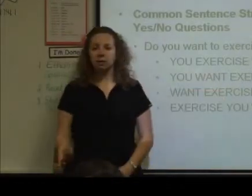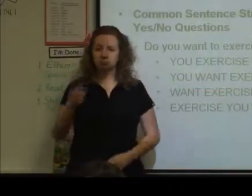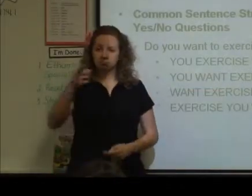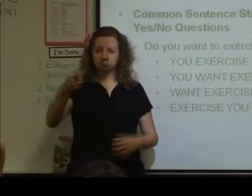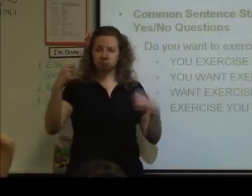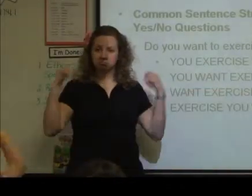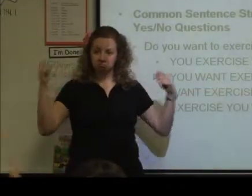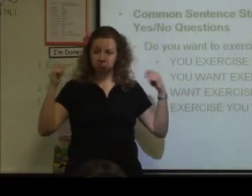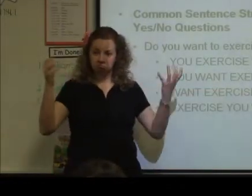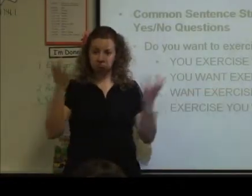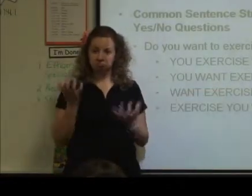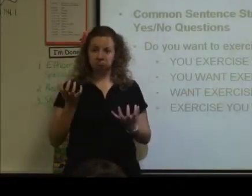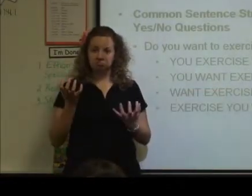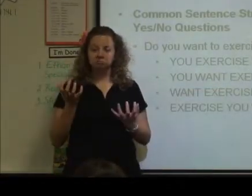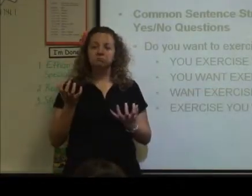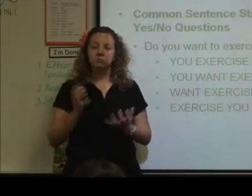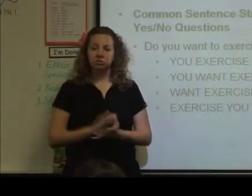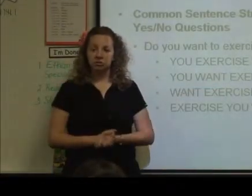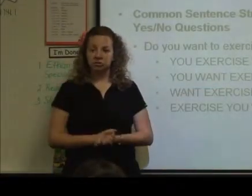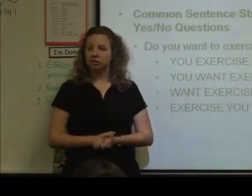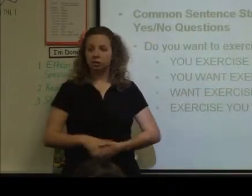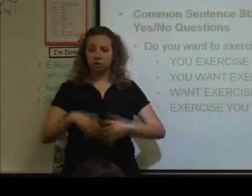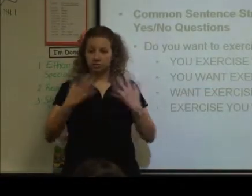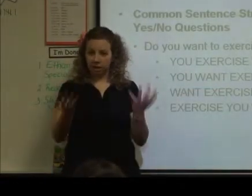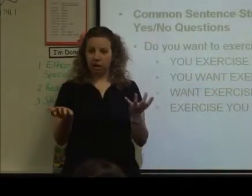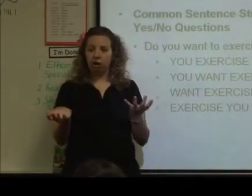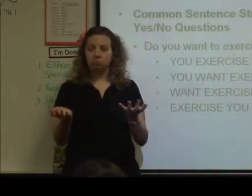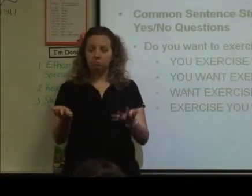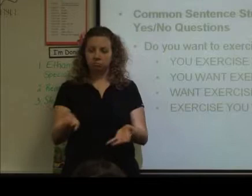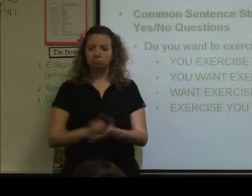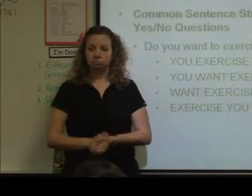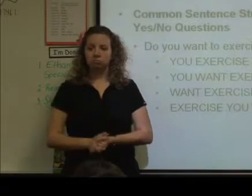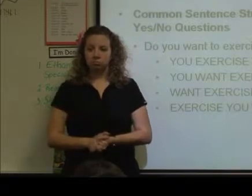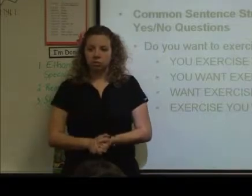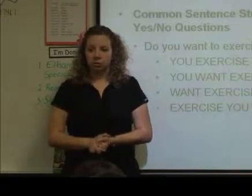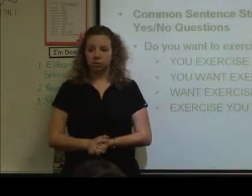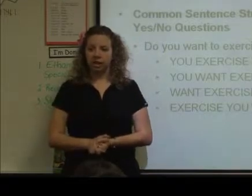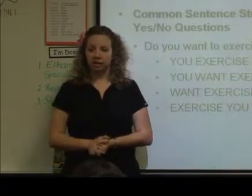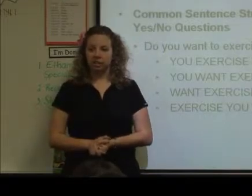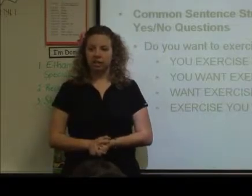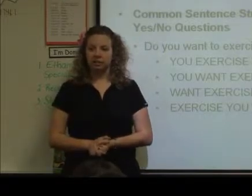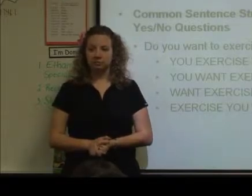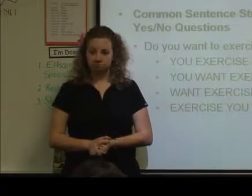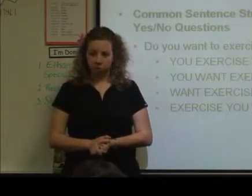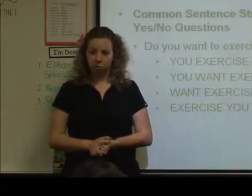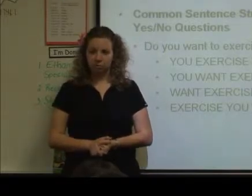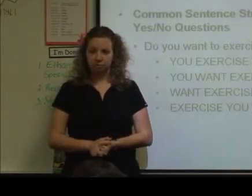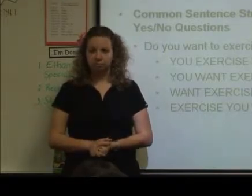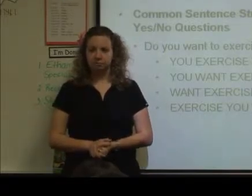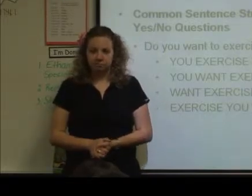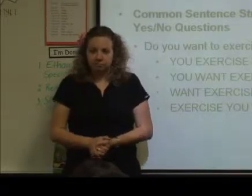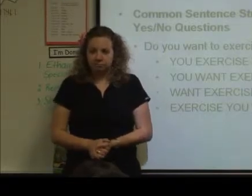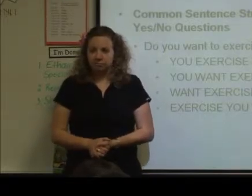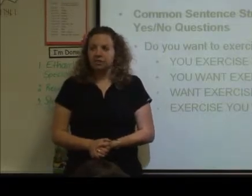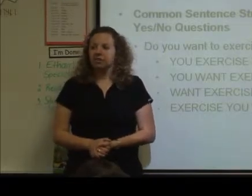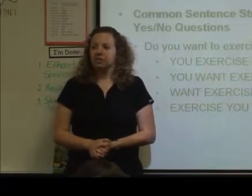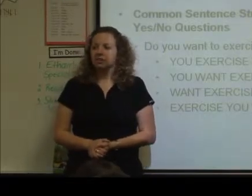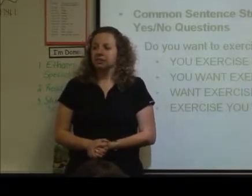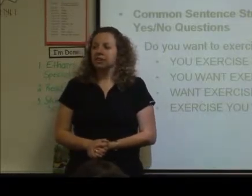want, that's just a statement. that would just be like, oh, you want to exercise. Cool. So they all mean the same. It's